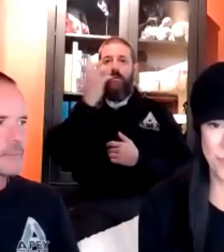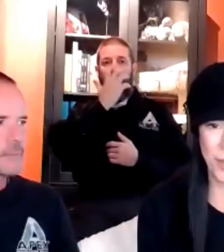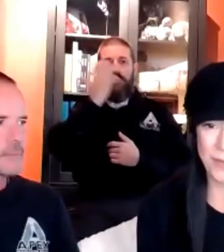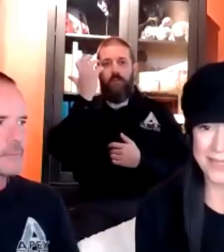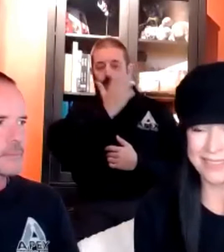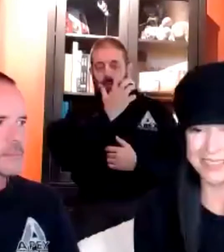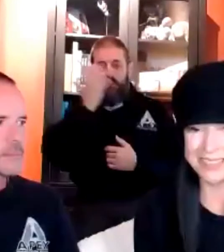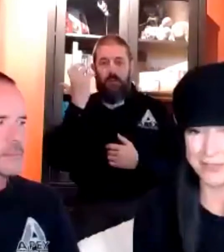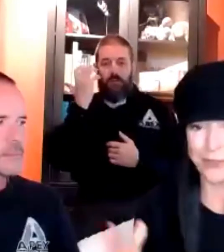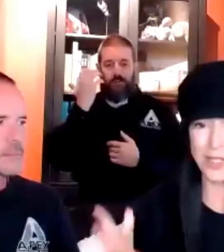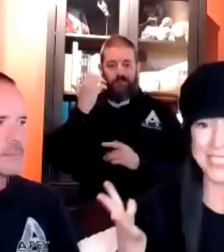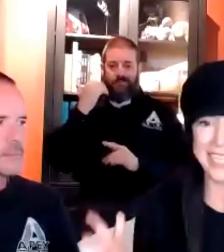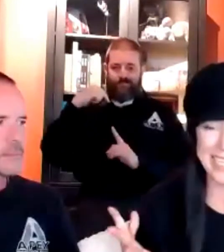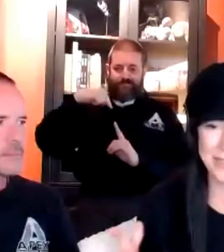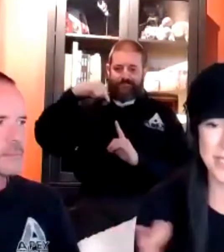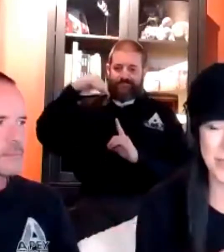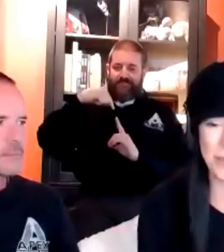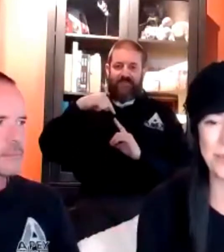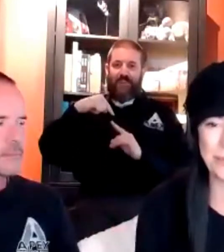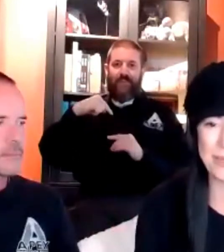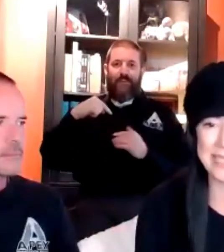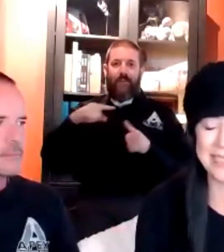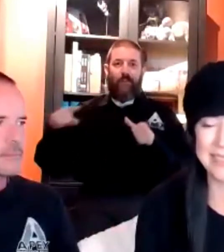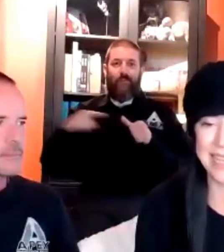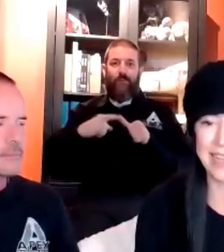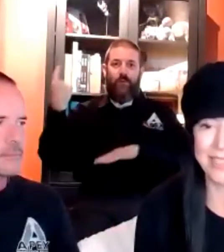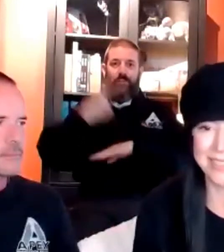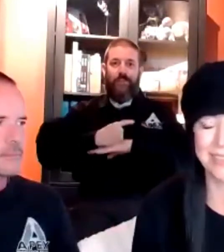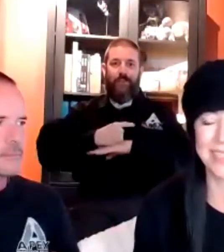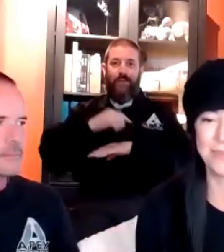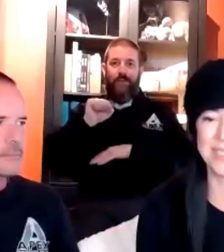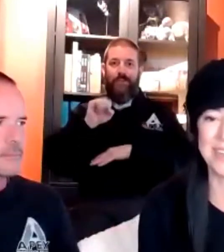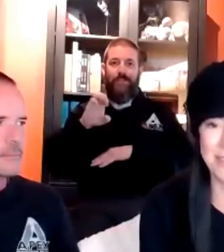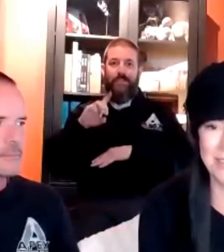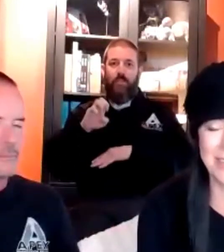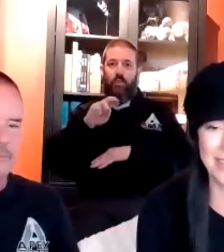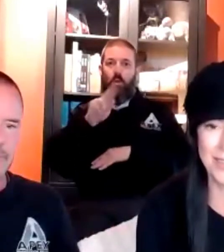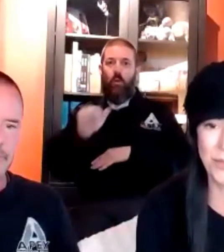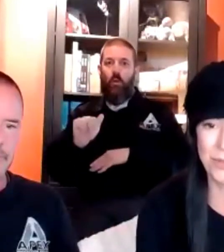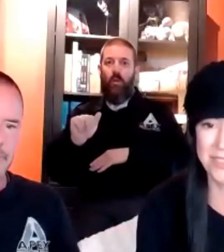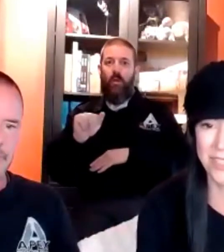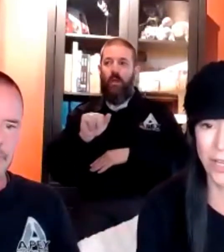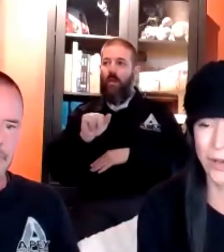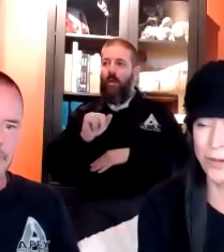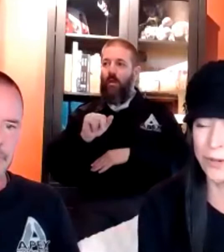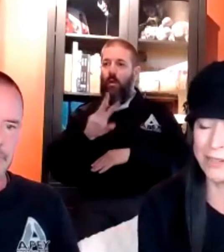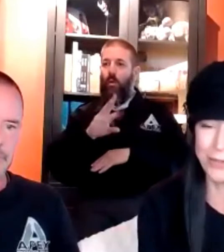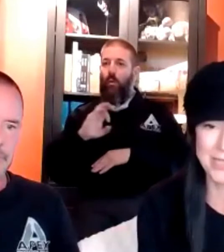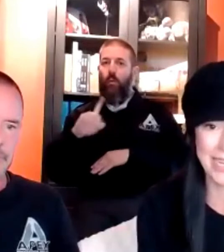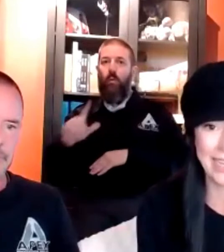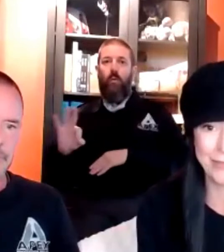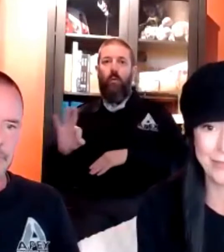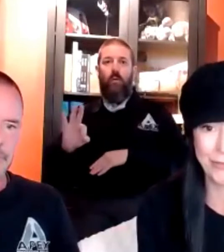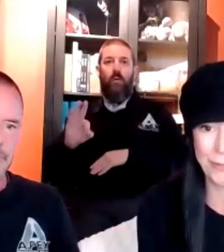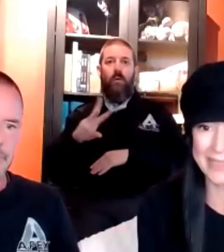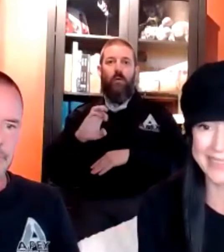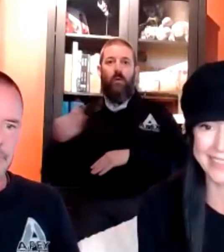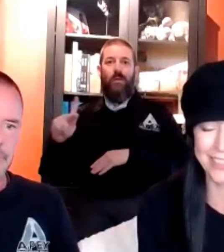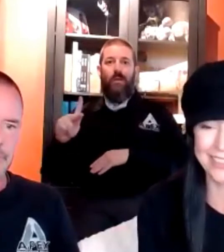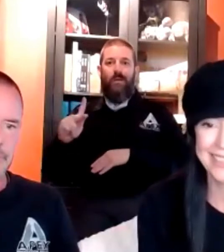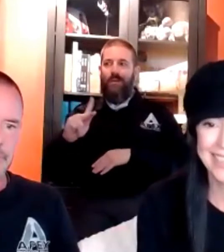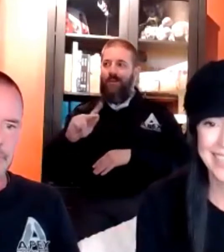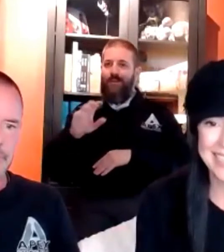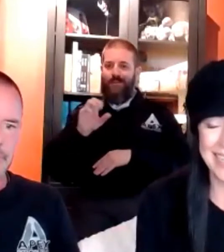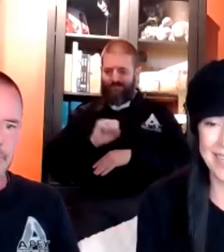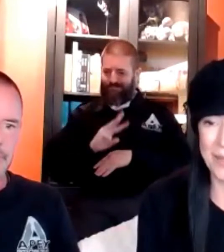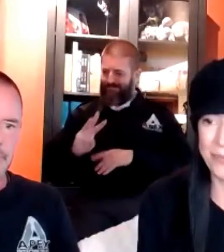this moment, this first day of Sedona Wolf Week is, having us all come together. And we're so grateful to have everybody